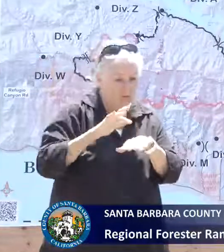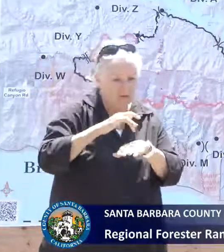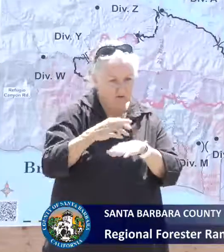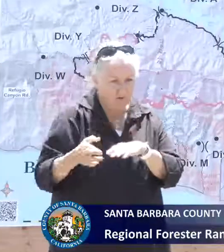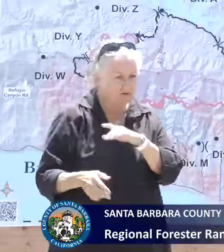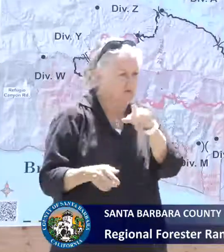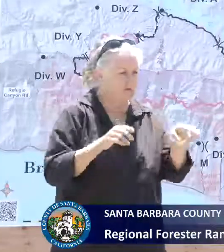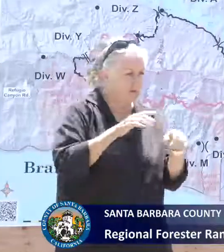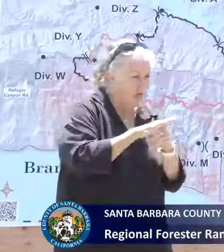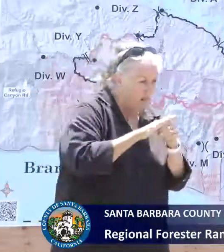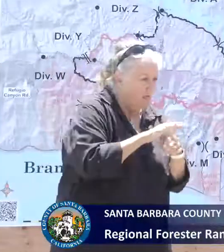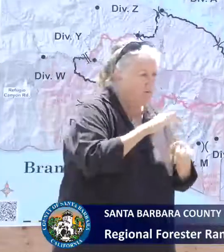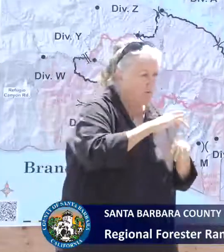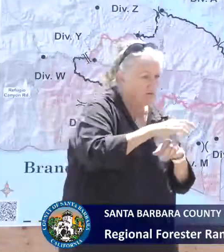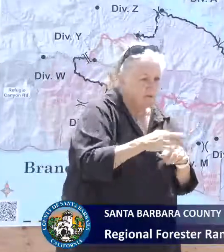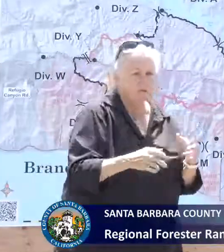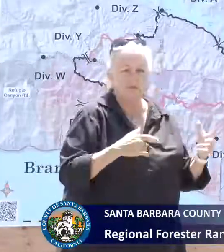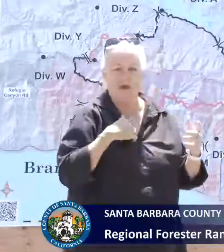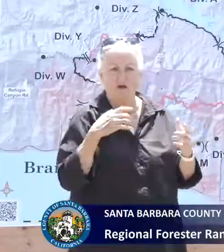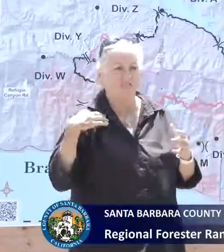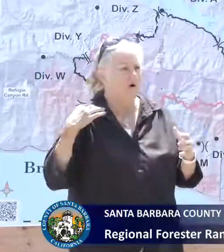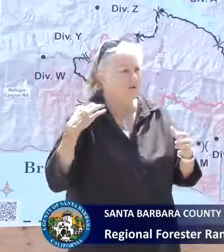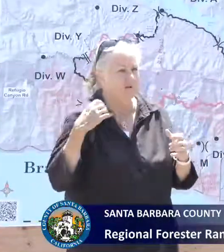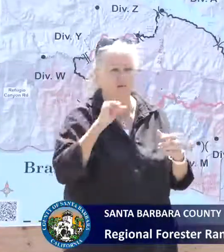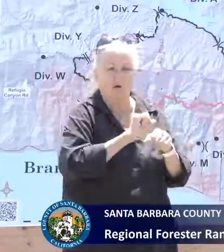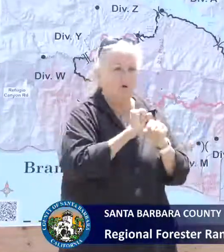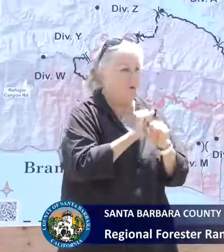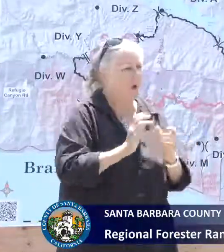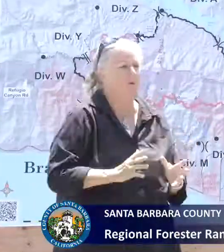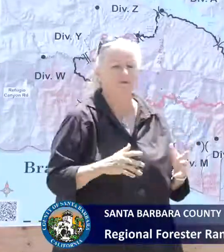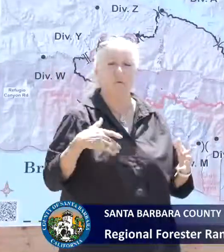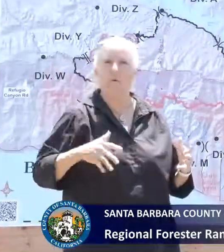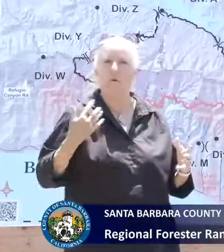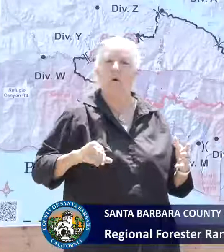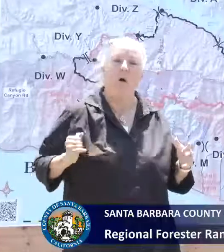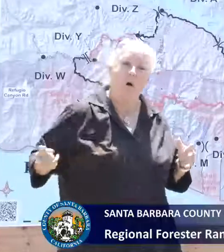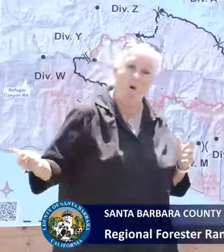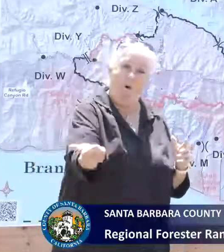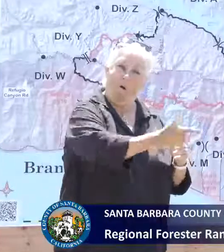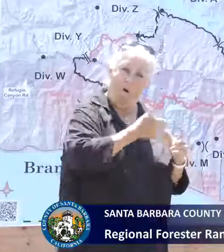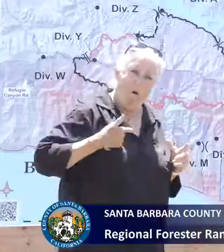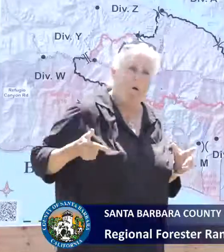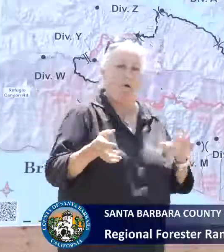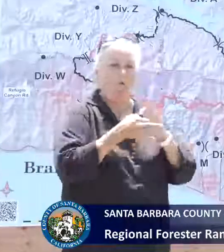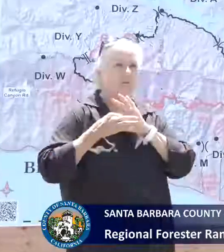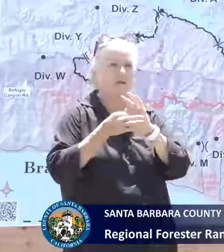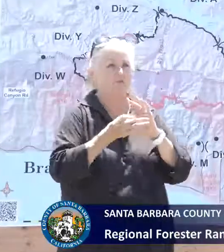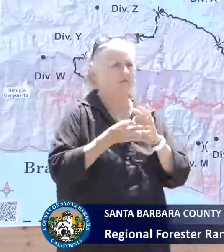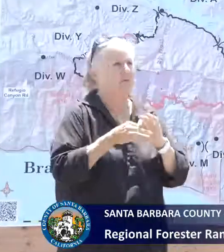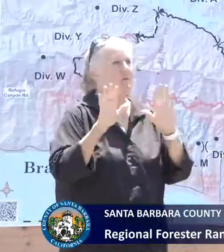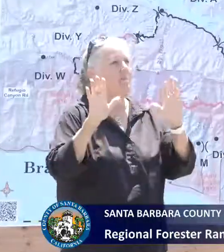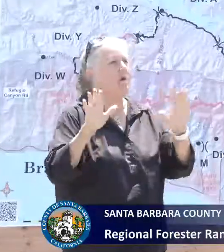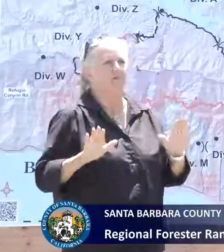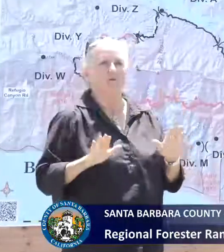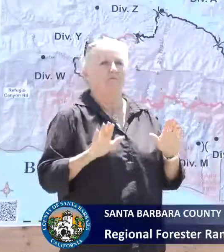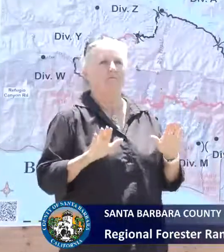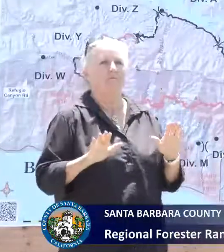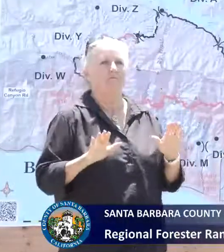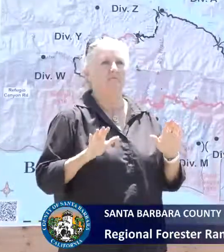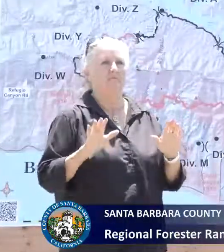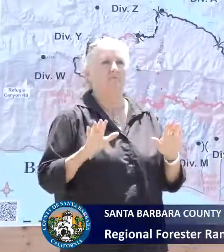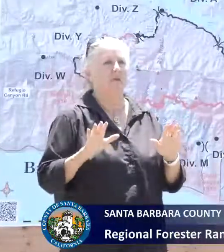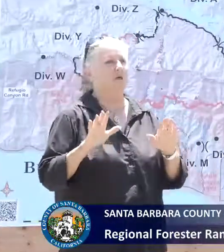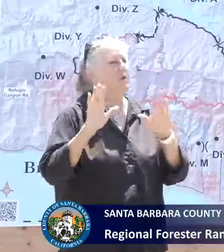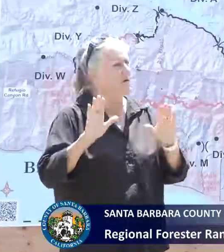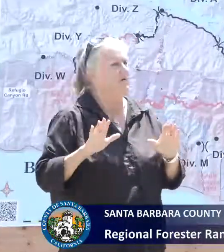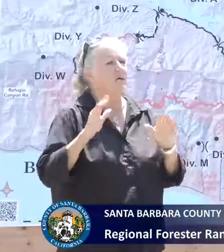resources, local resources, volunteers or cooperators, the relationships have been absolutely outstanding. Because as